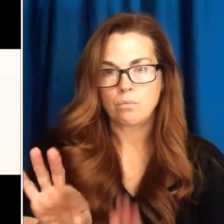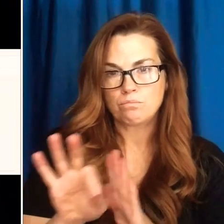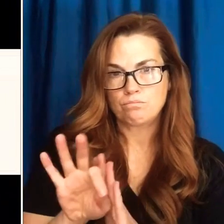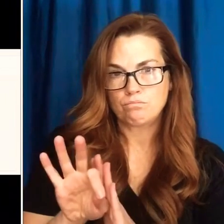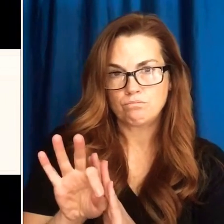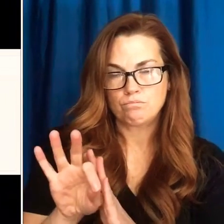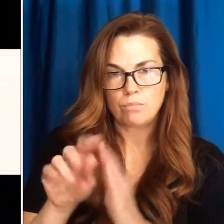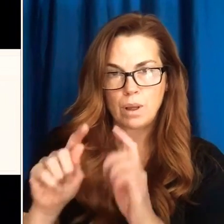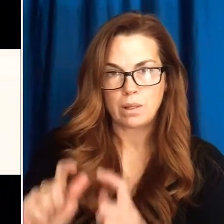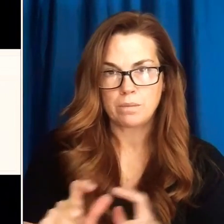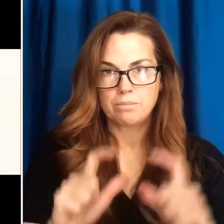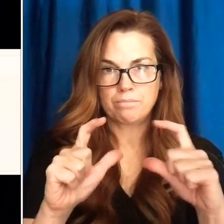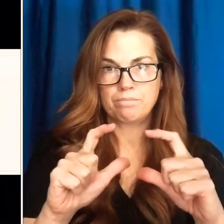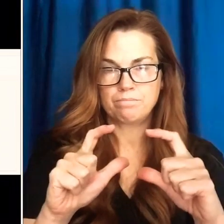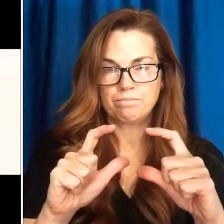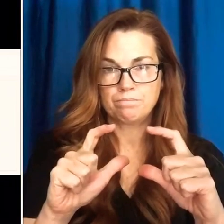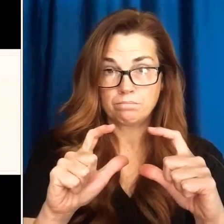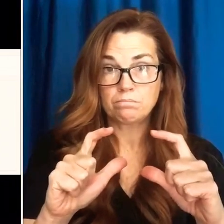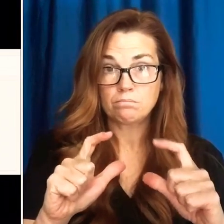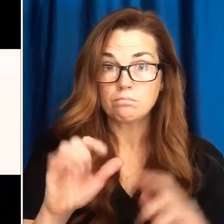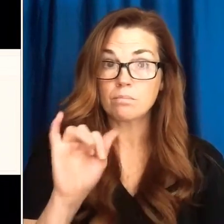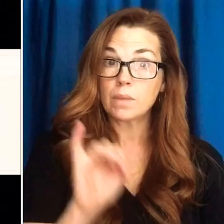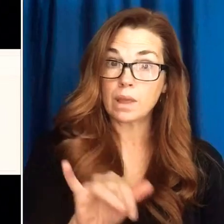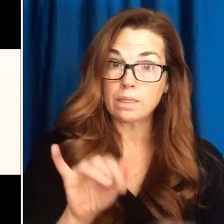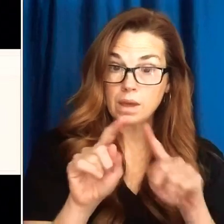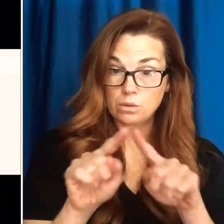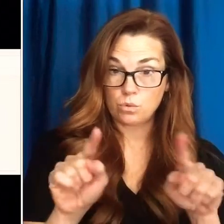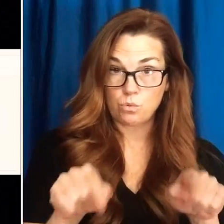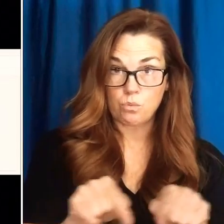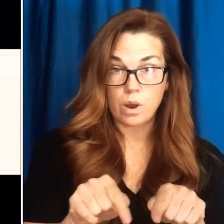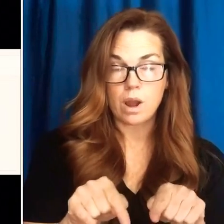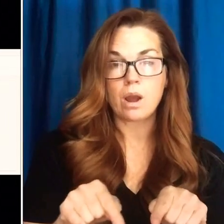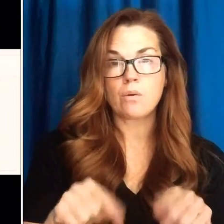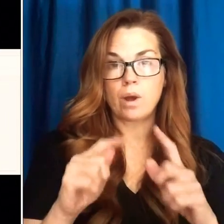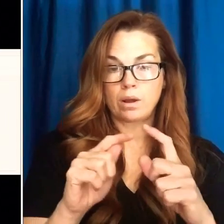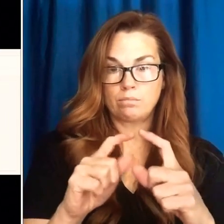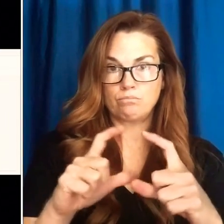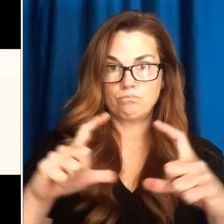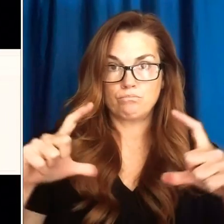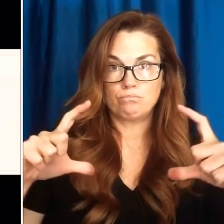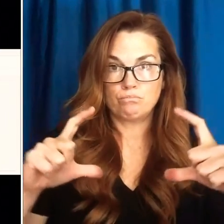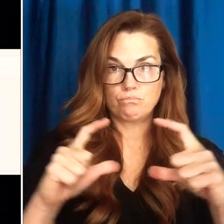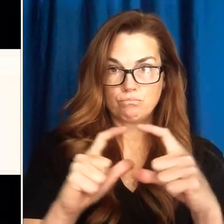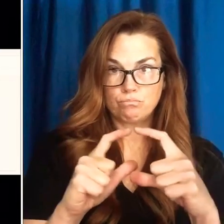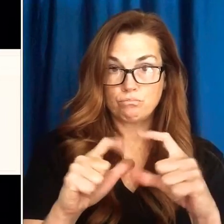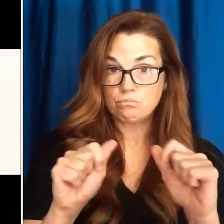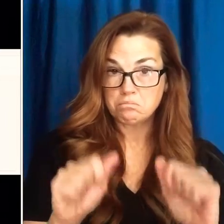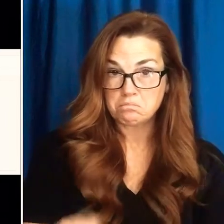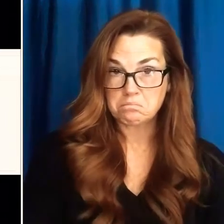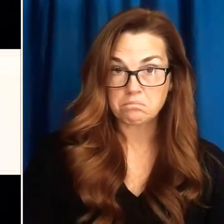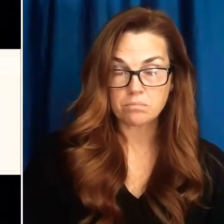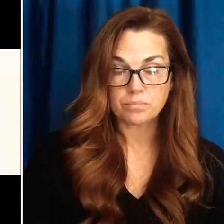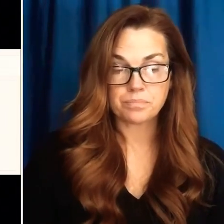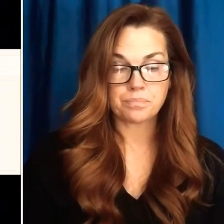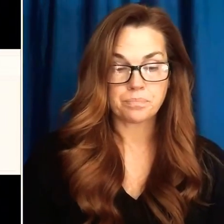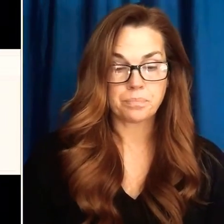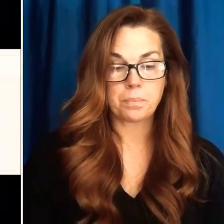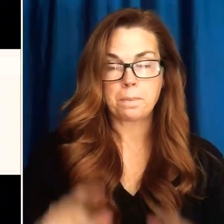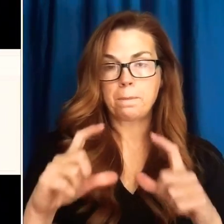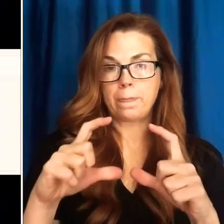tool, I can move this around. I can change the size of it by clicking on the edge. I can rotate